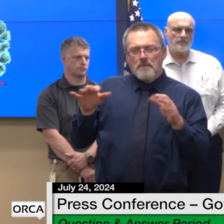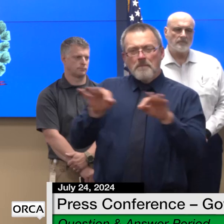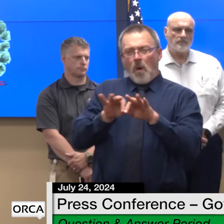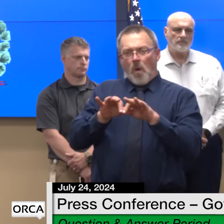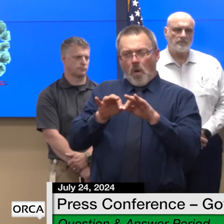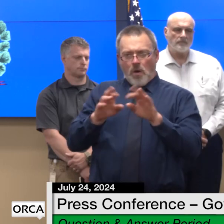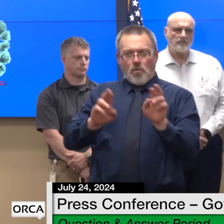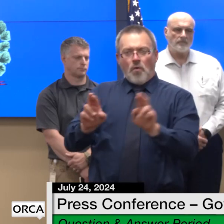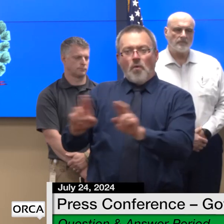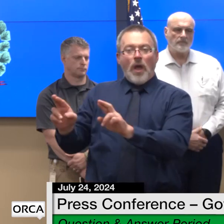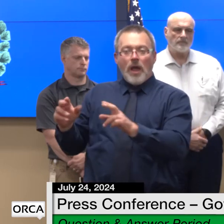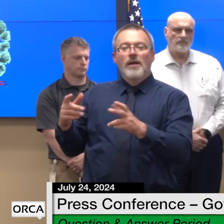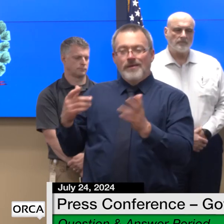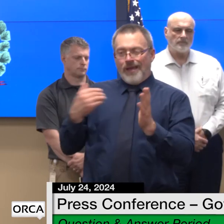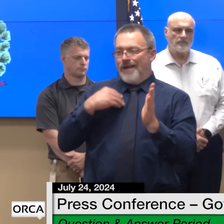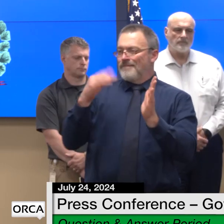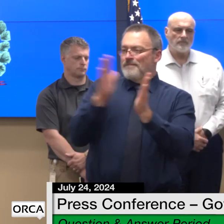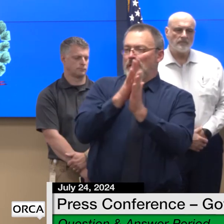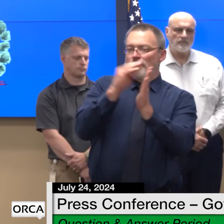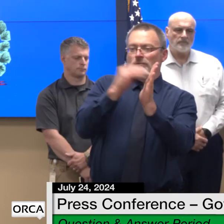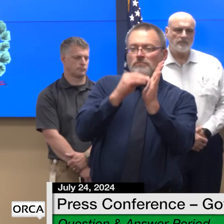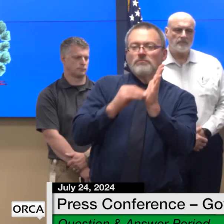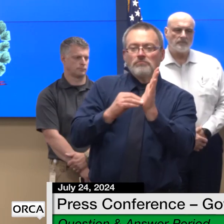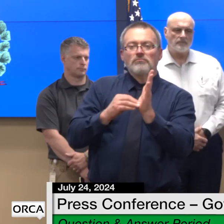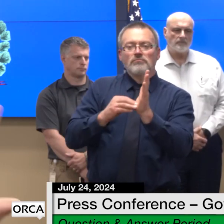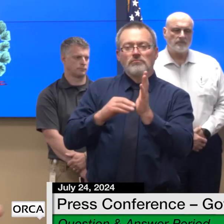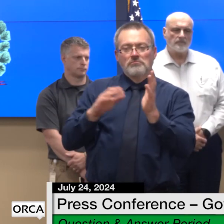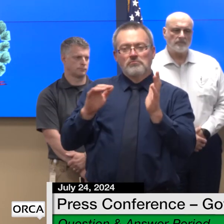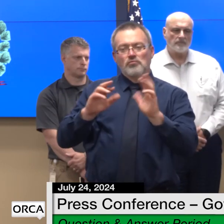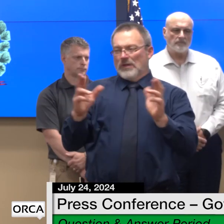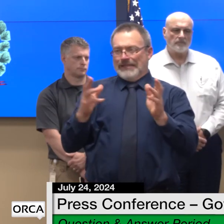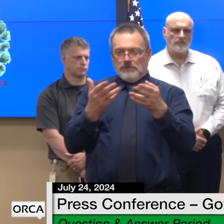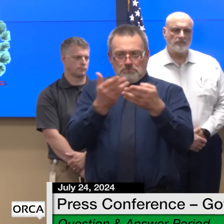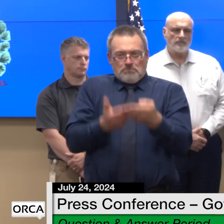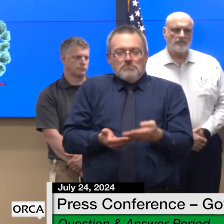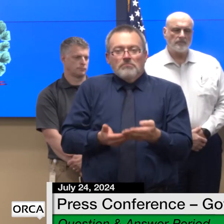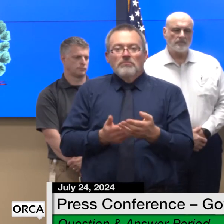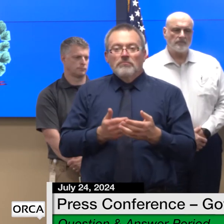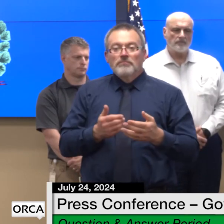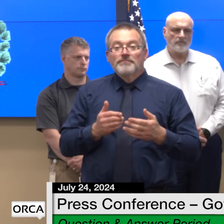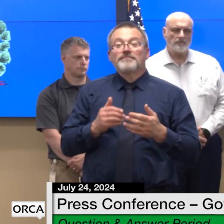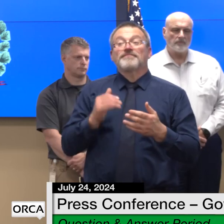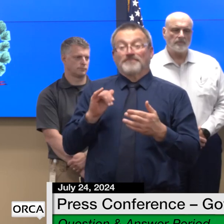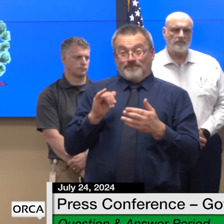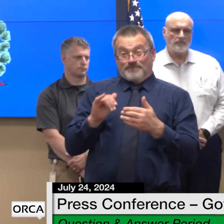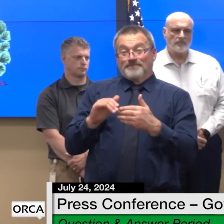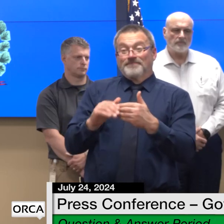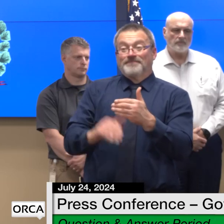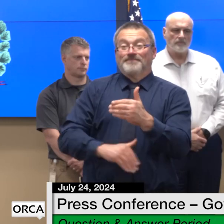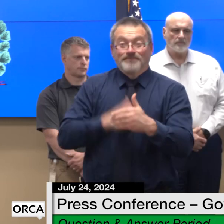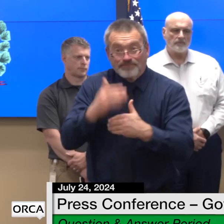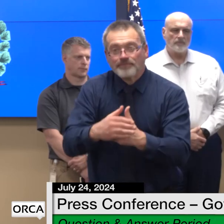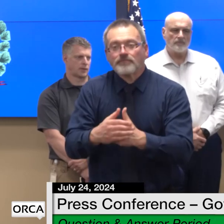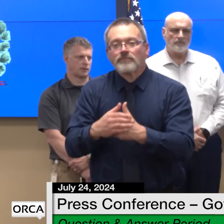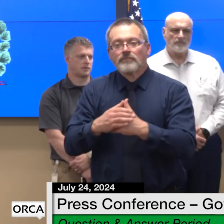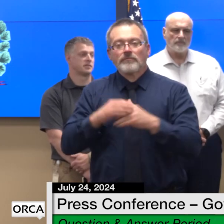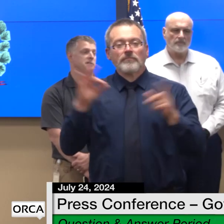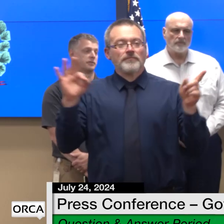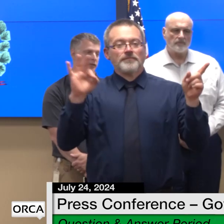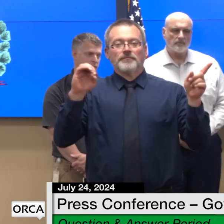have their documentation ready to plug and play. So the next iteration of this would be what FEMA calls